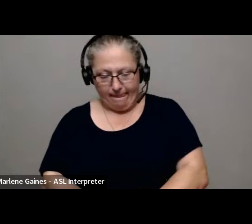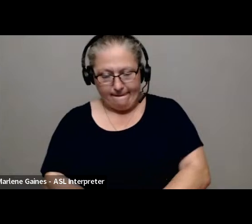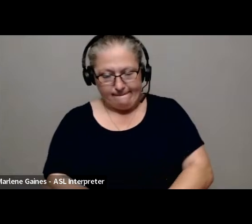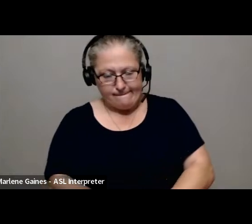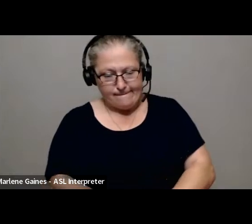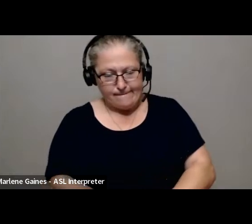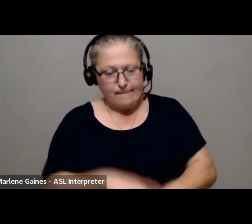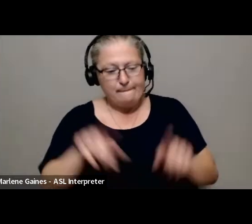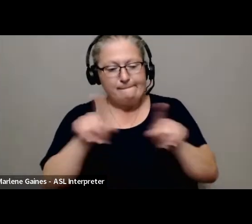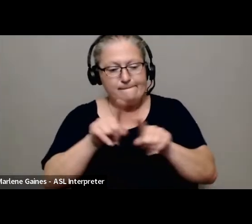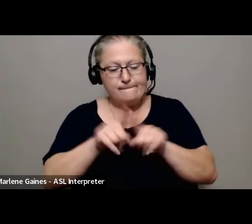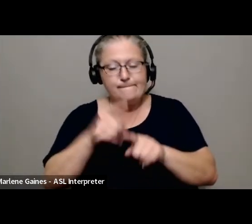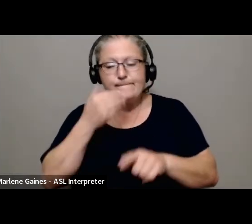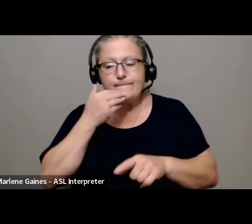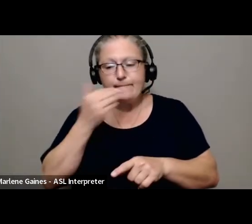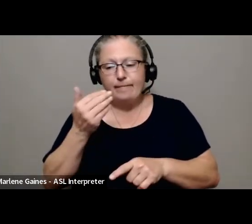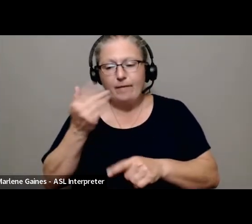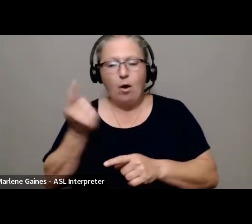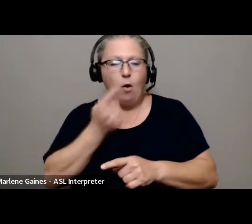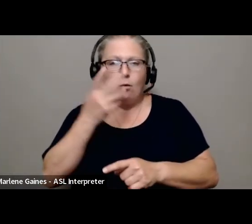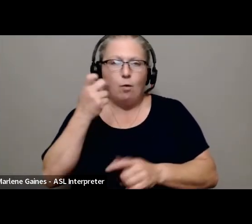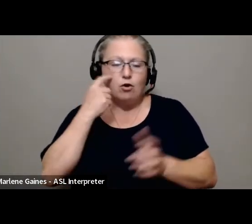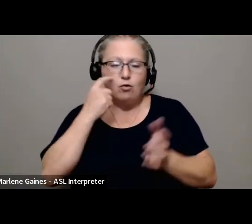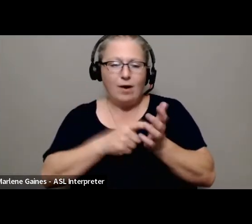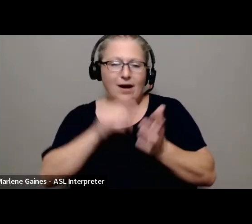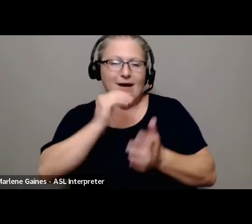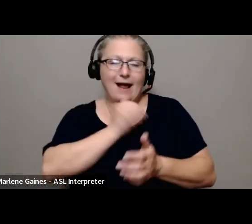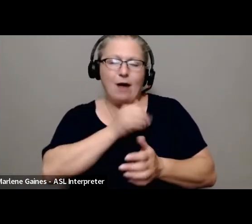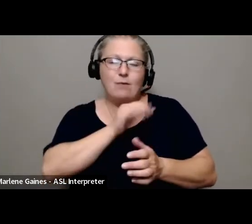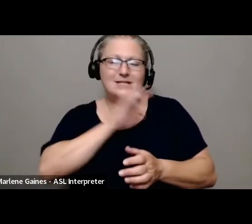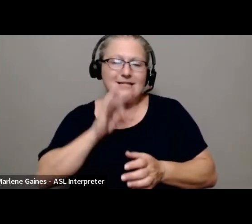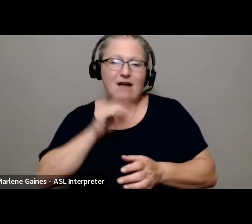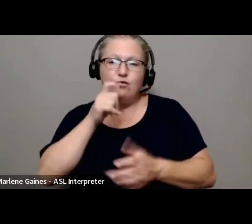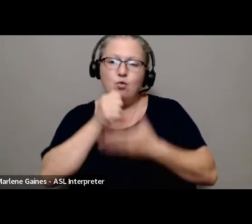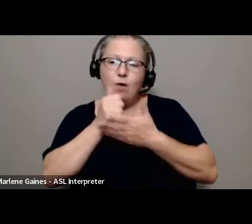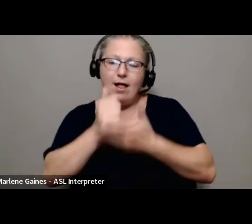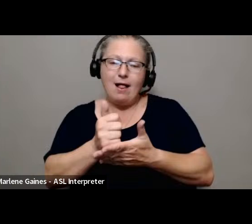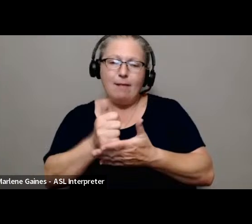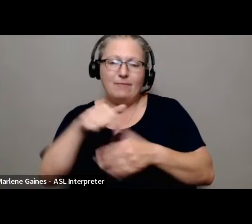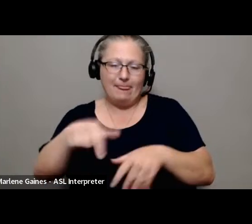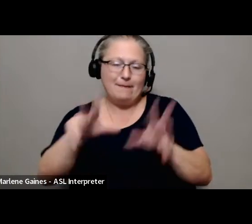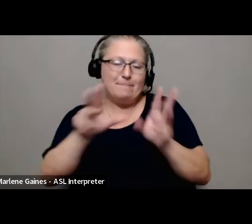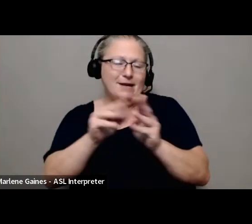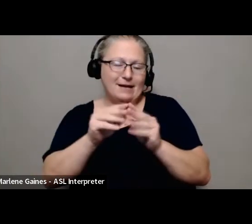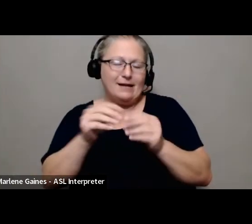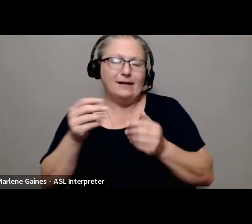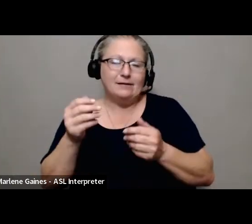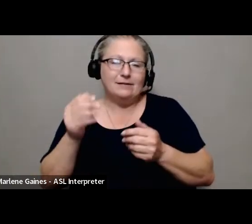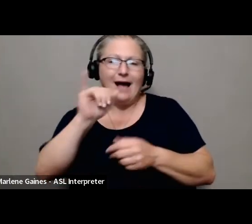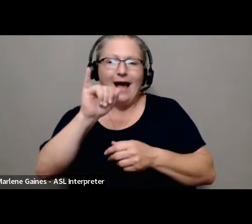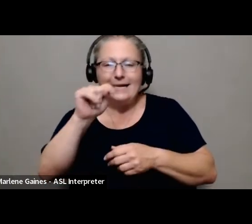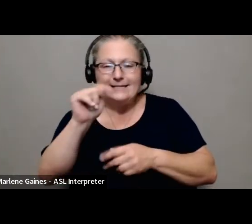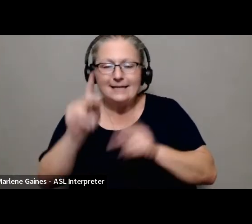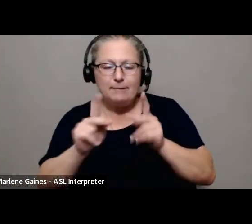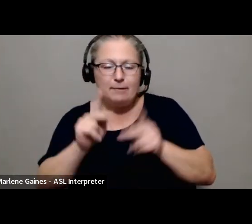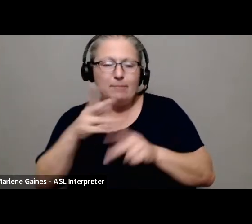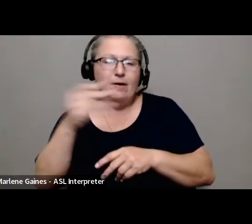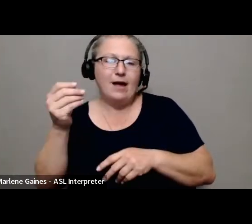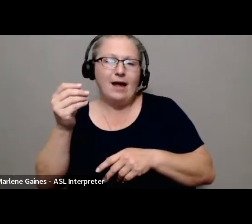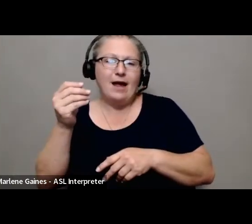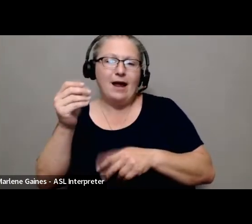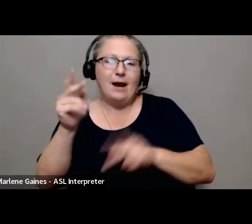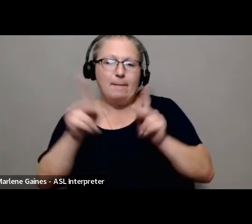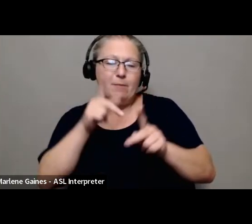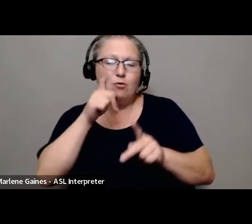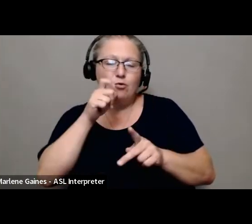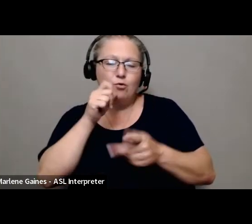I also want to always want to recognize our staff that helps us with these meetings. So our IT folks and the folks